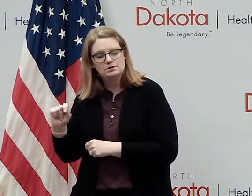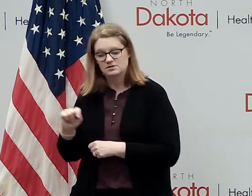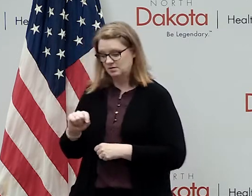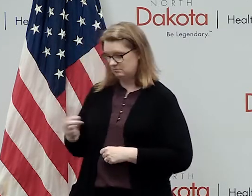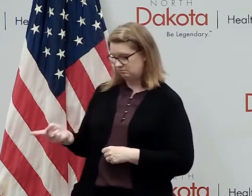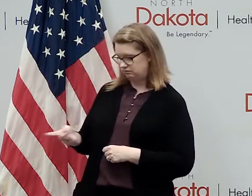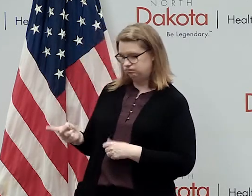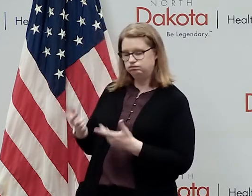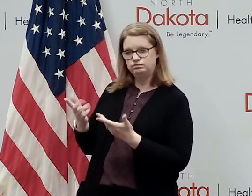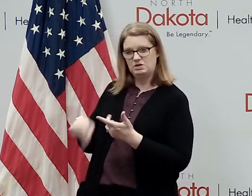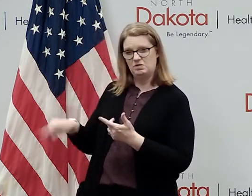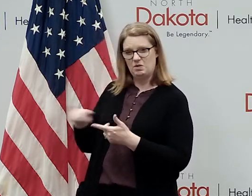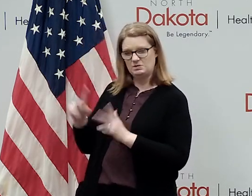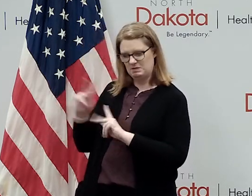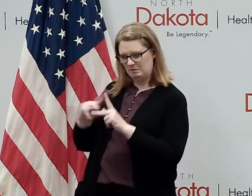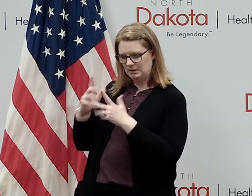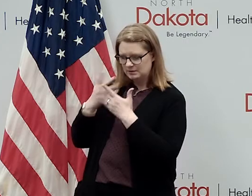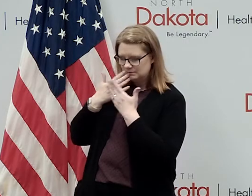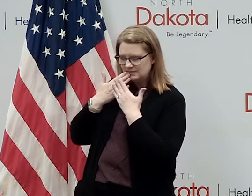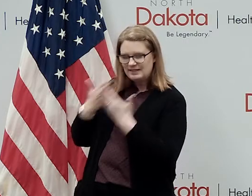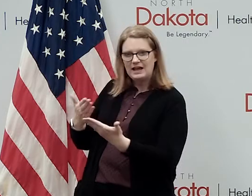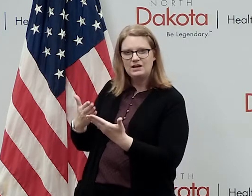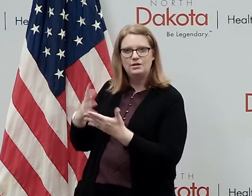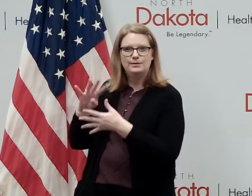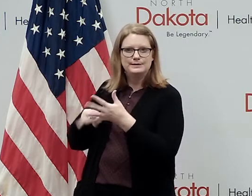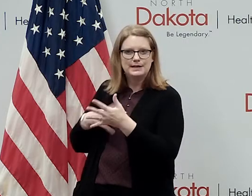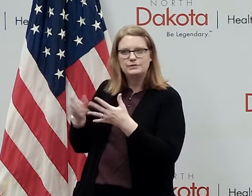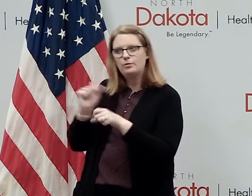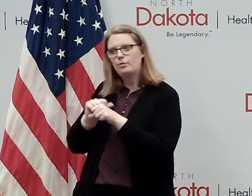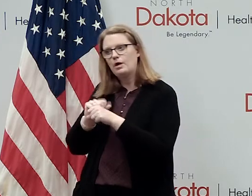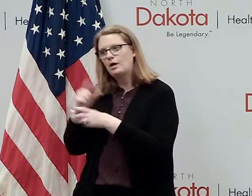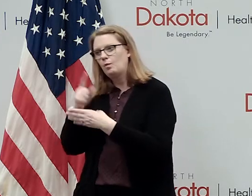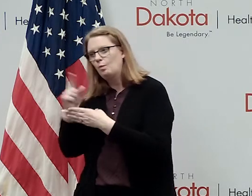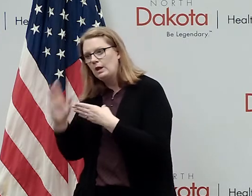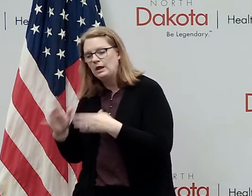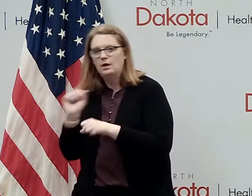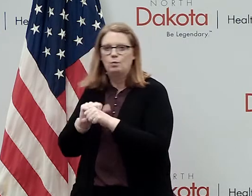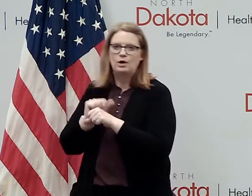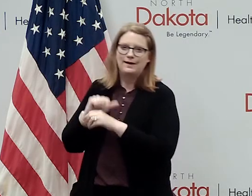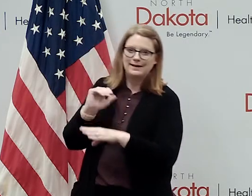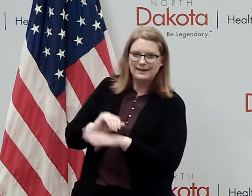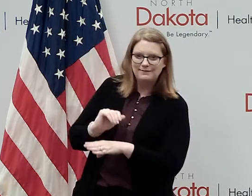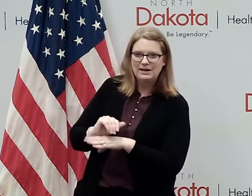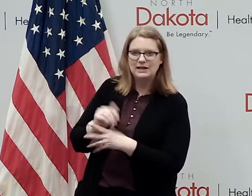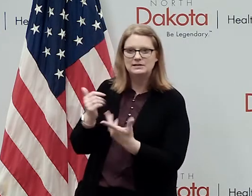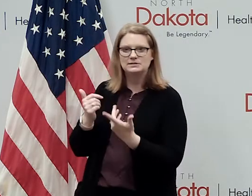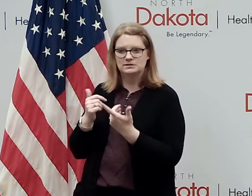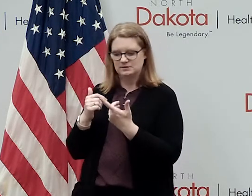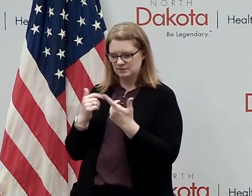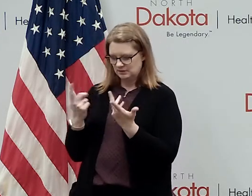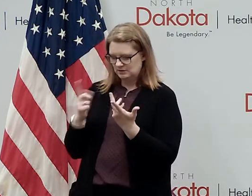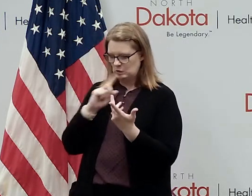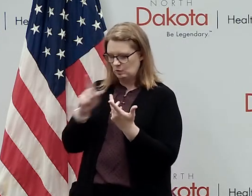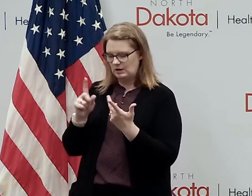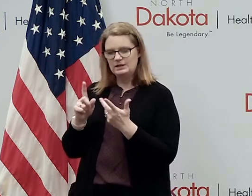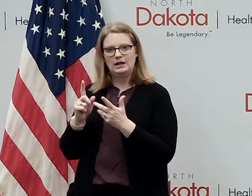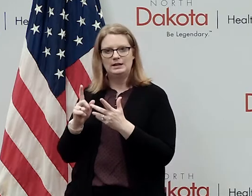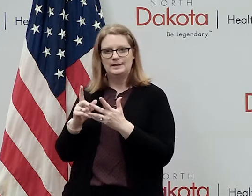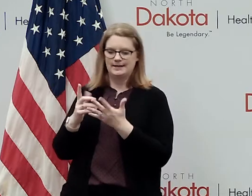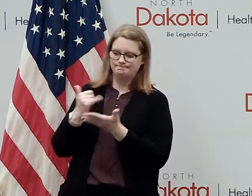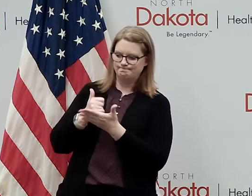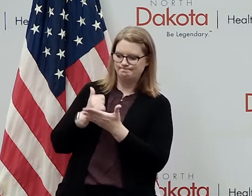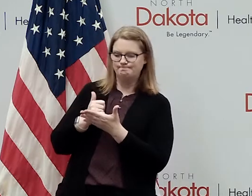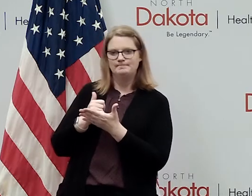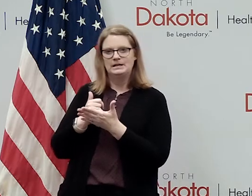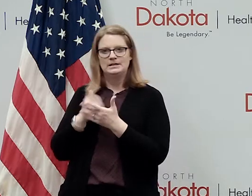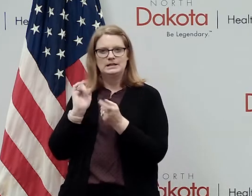them for their flexibility on scheduling, on working on weekends, working on evenings to accommodate the changes in workload based on when